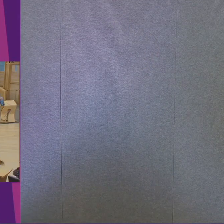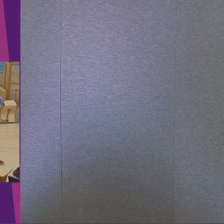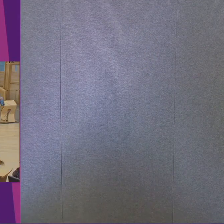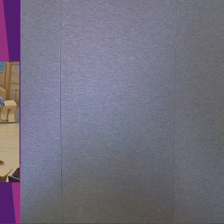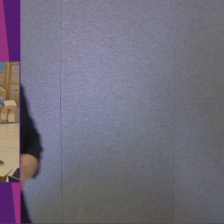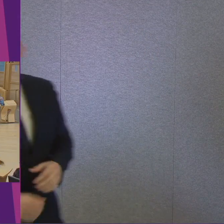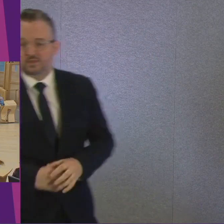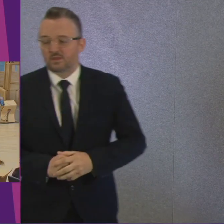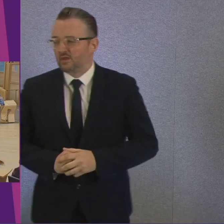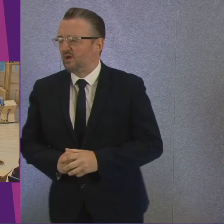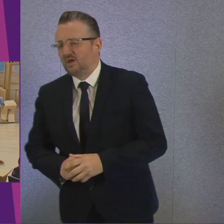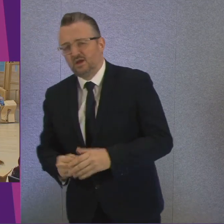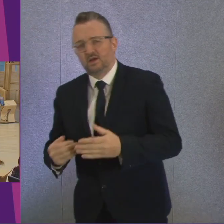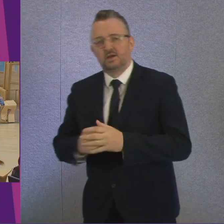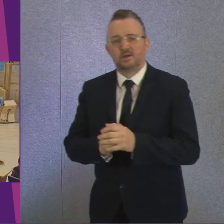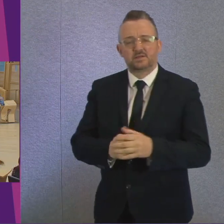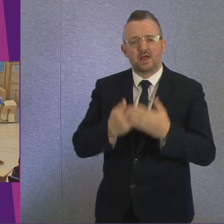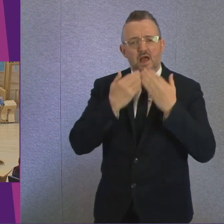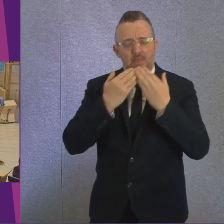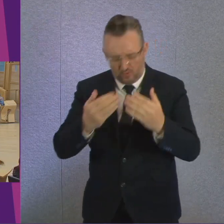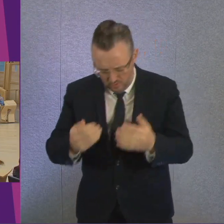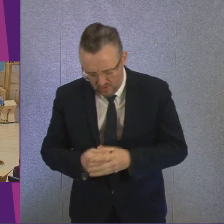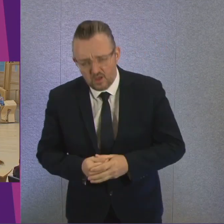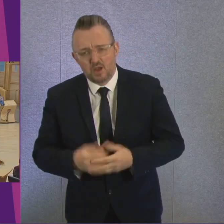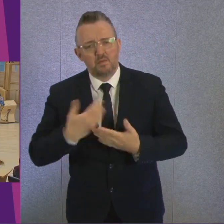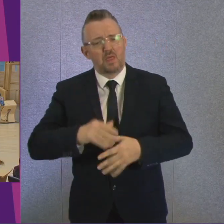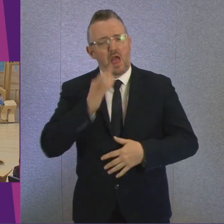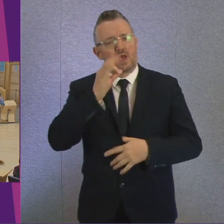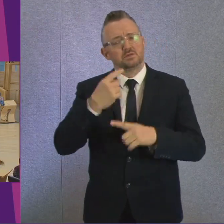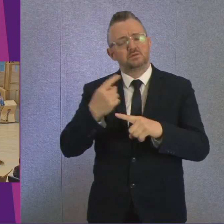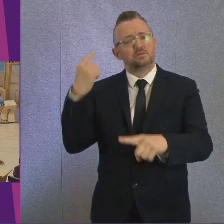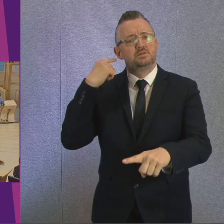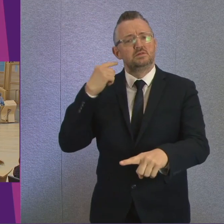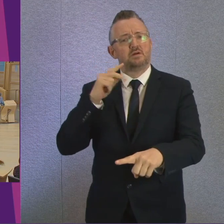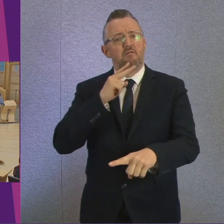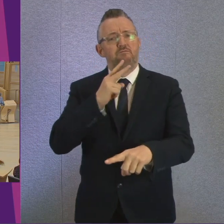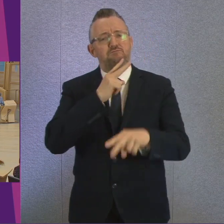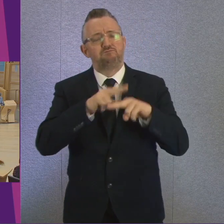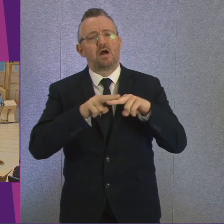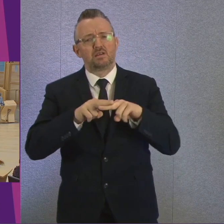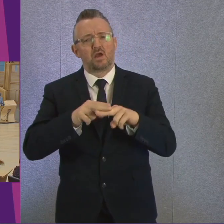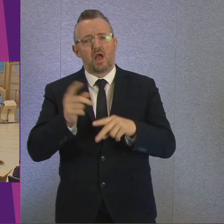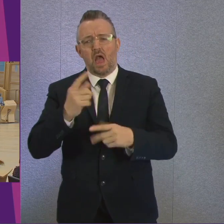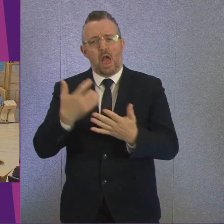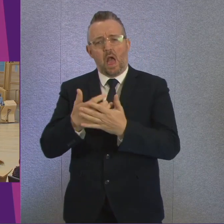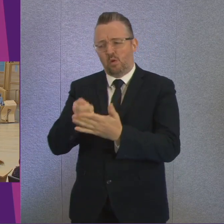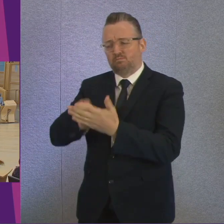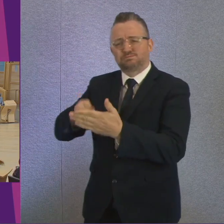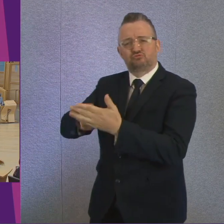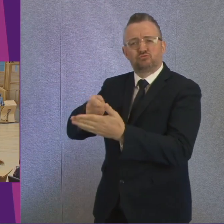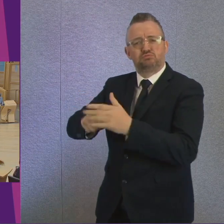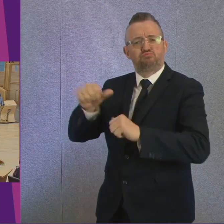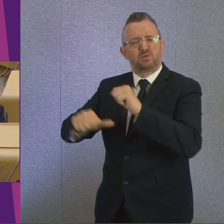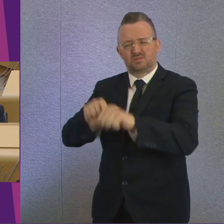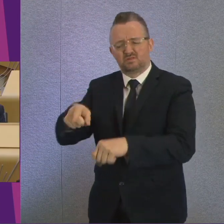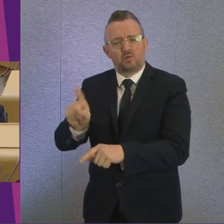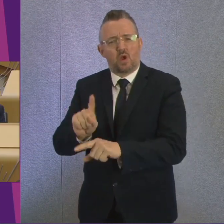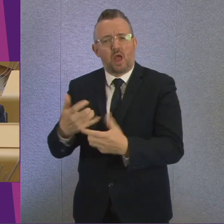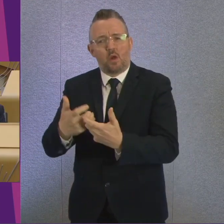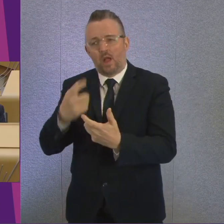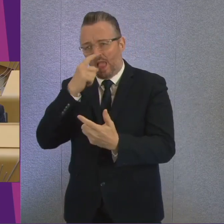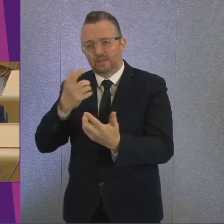Officer. Cabinet Secretary, I asked you last Friday about the procurement process for those Scottish companies who have offered either to manufacture or